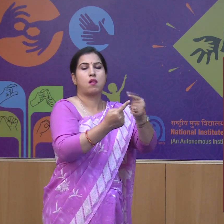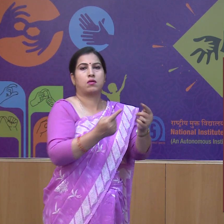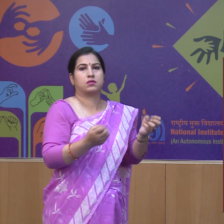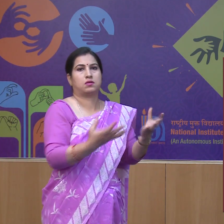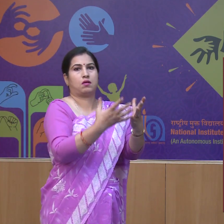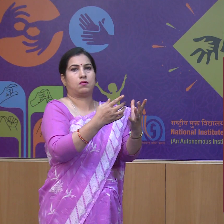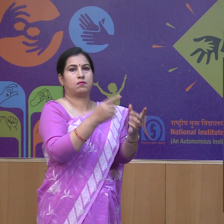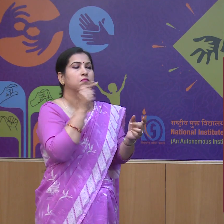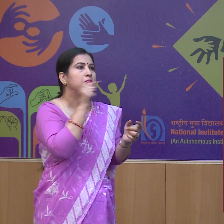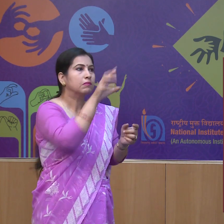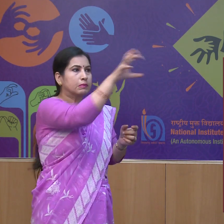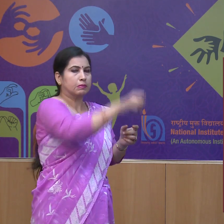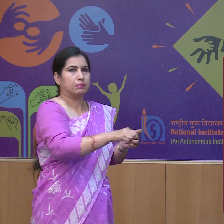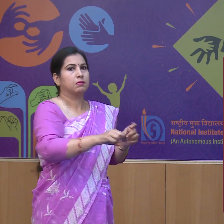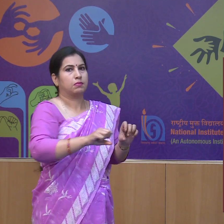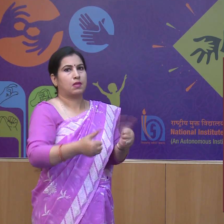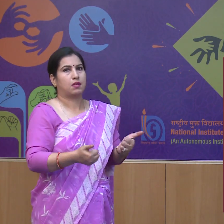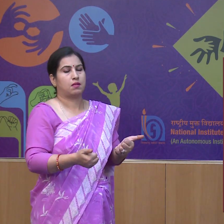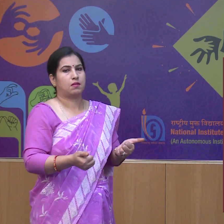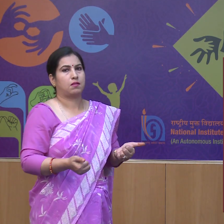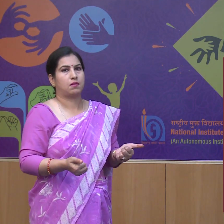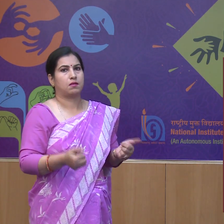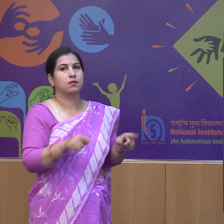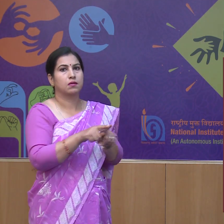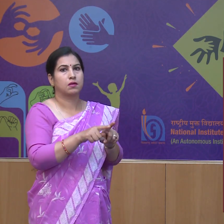internal matters of the Sikhs.